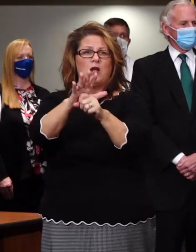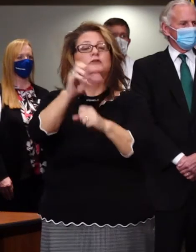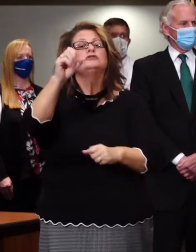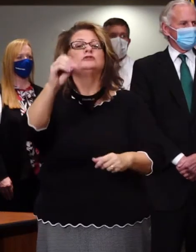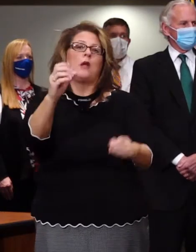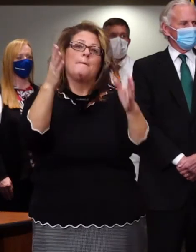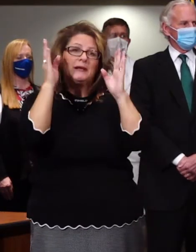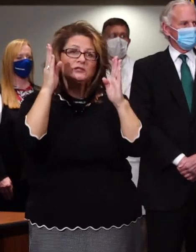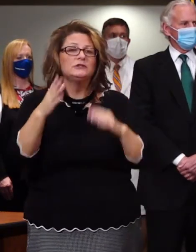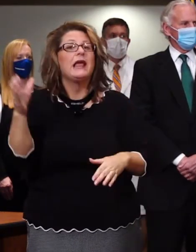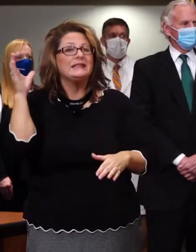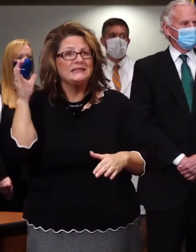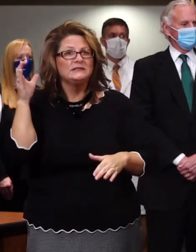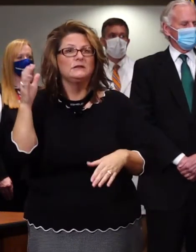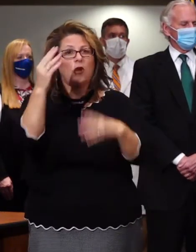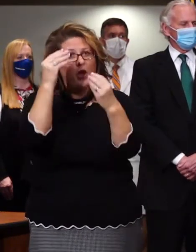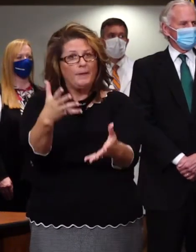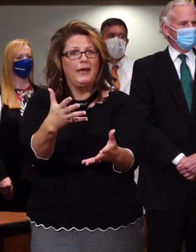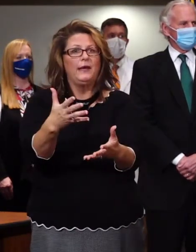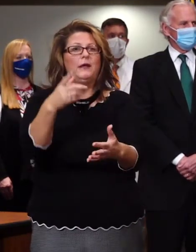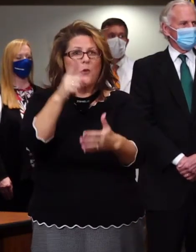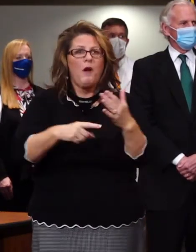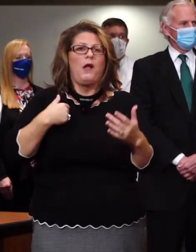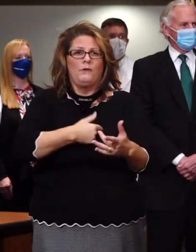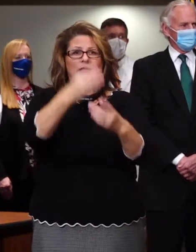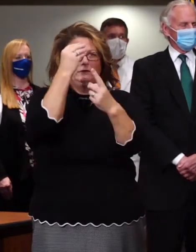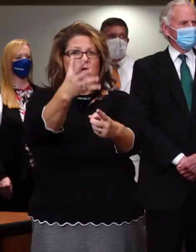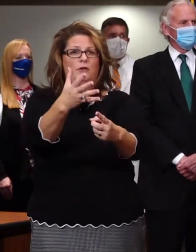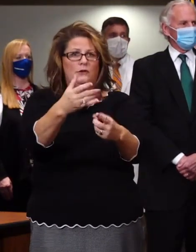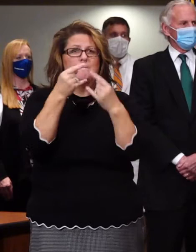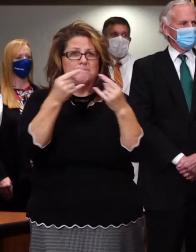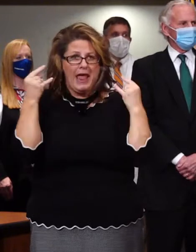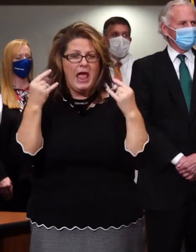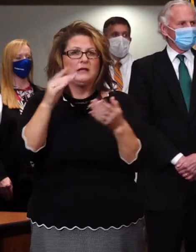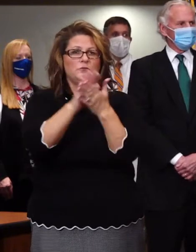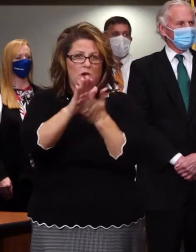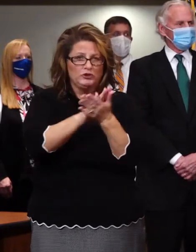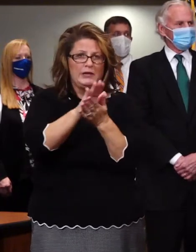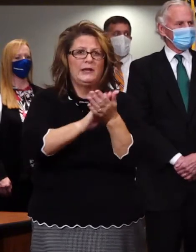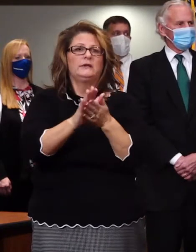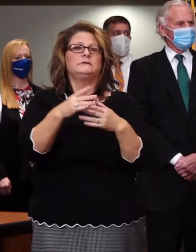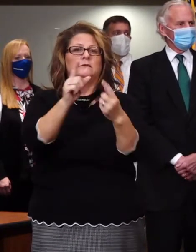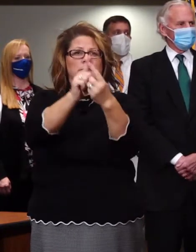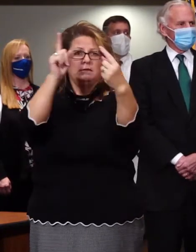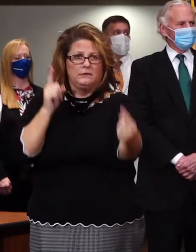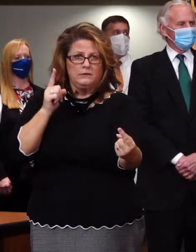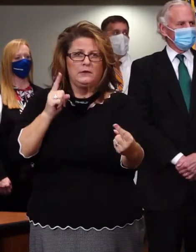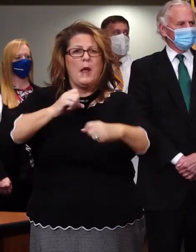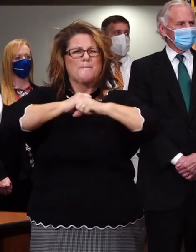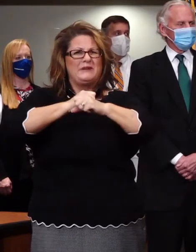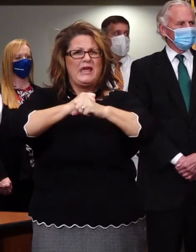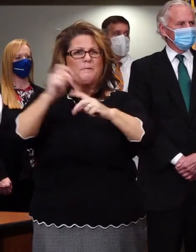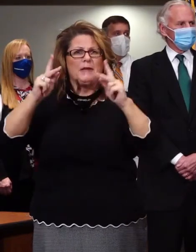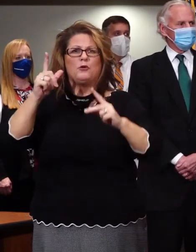on practicing excellent hand hygiene, social distancing, wearing masks, and protecting the vulnerable, through the winter